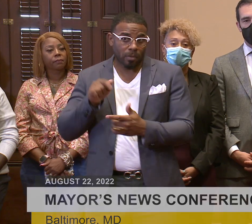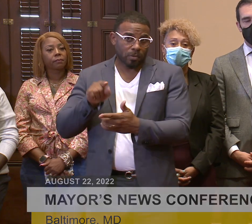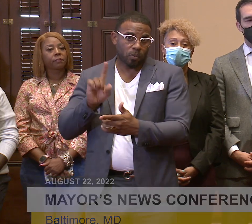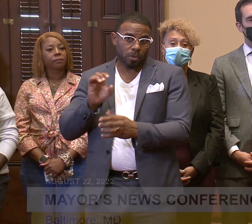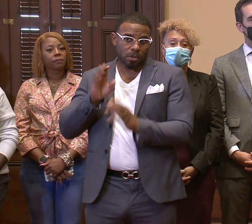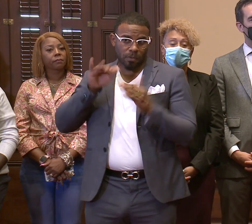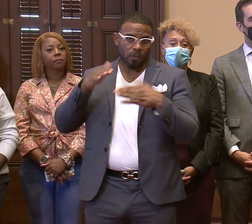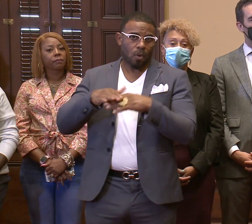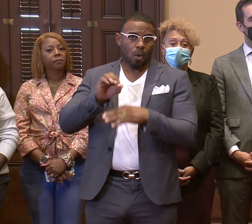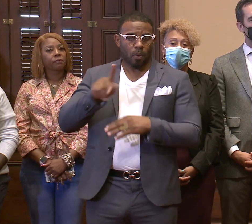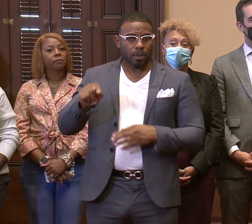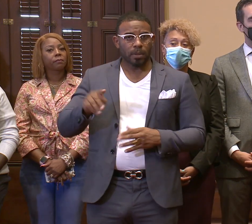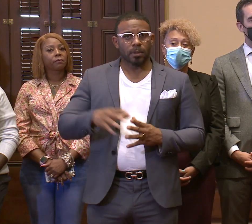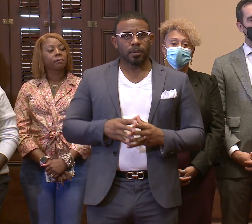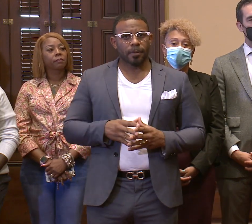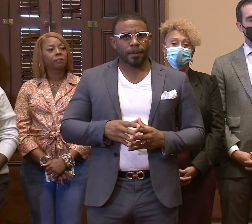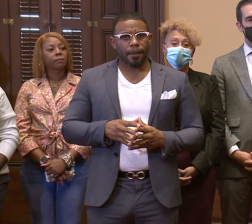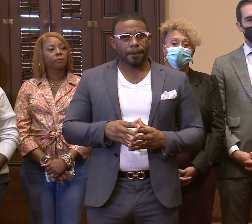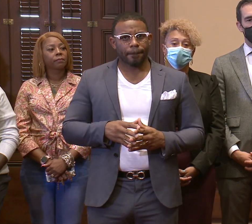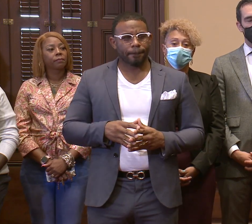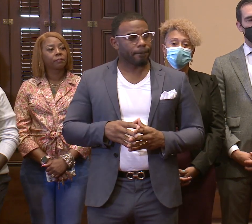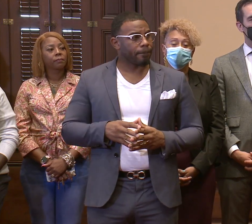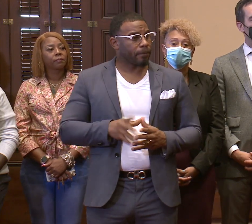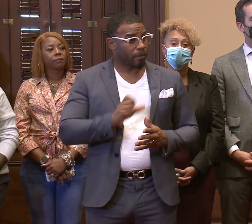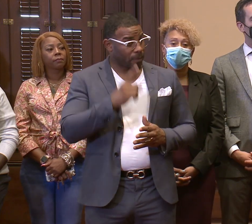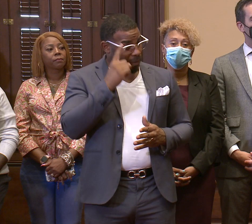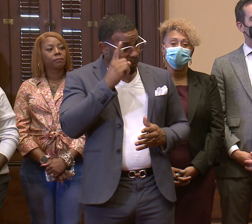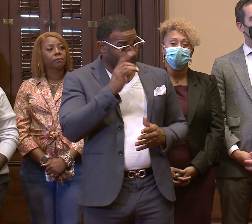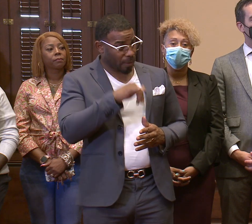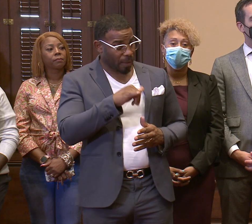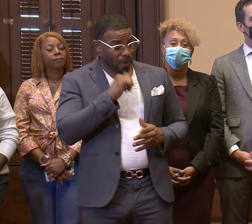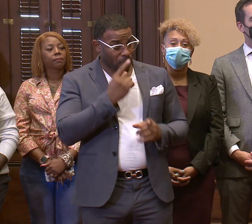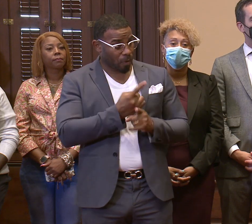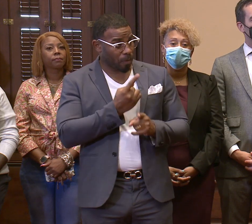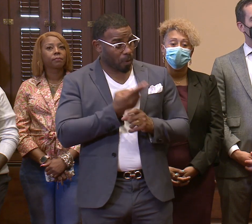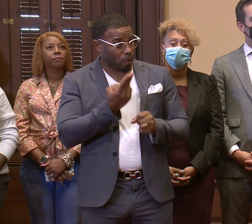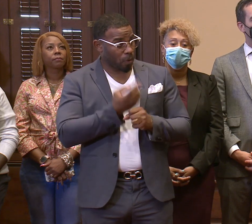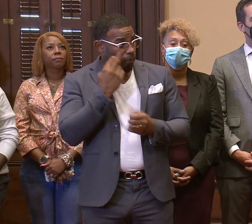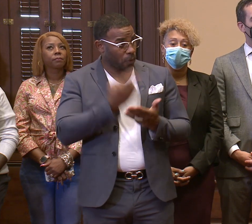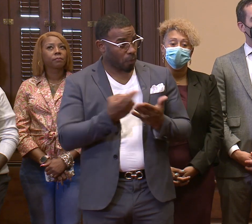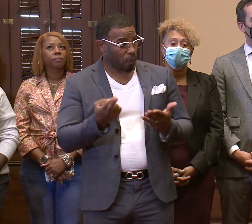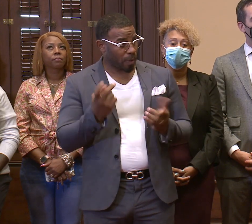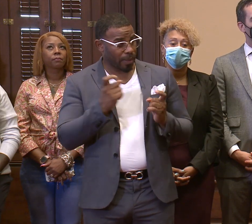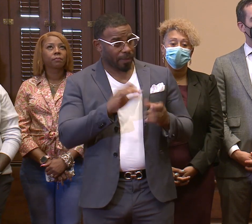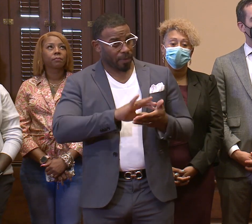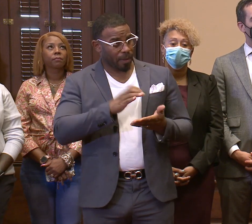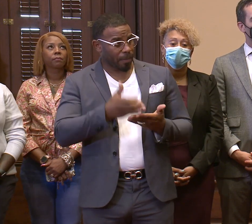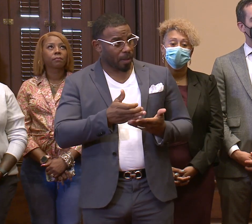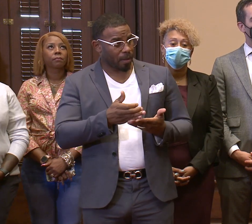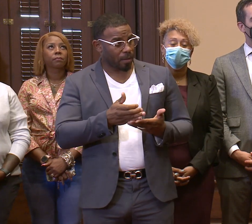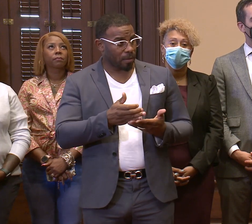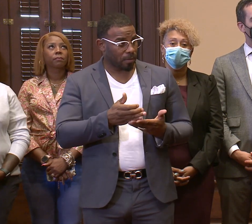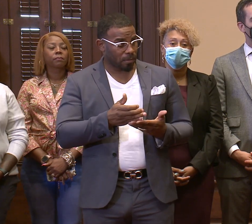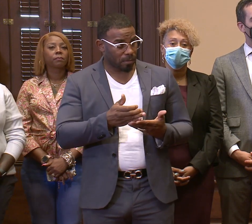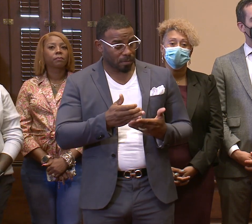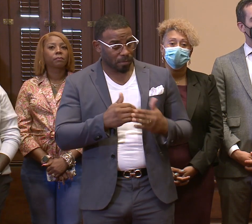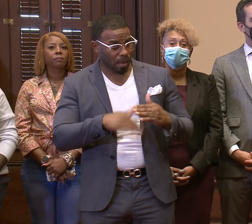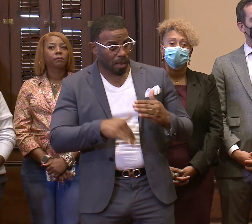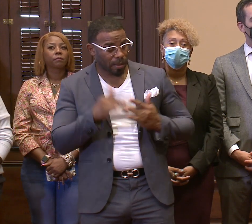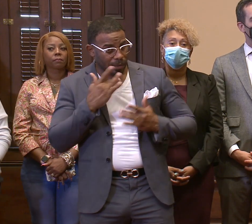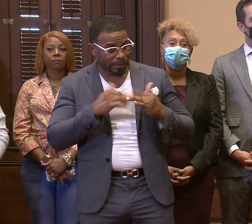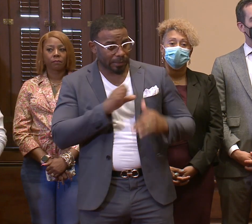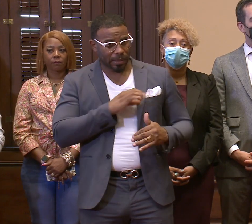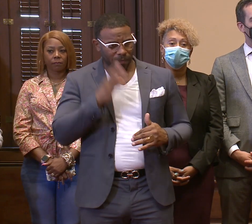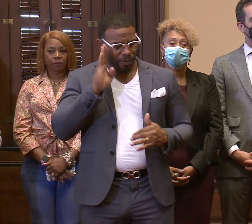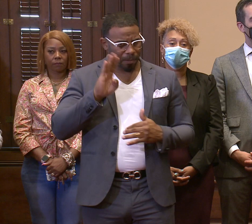where we should be focusing our attention. Do you think that that was an appropriate use of resources given the amount of understaffing we know